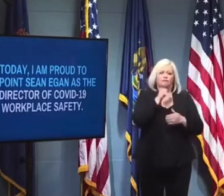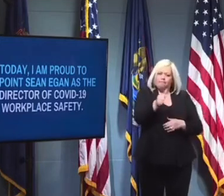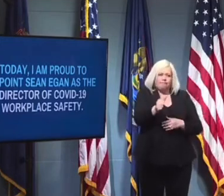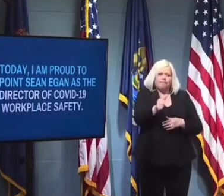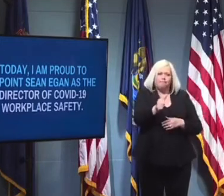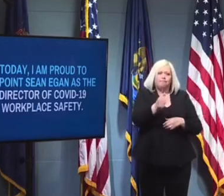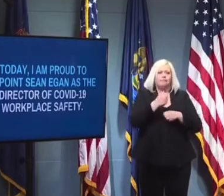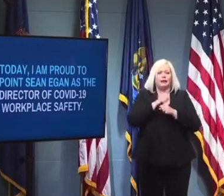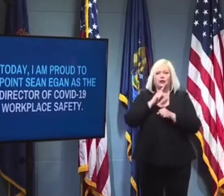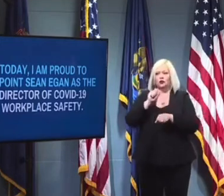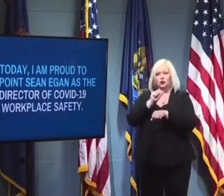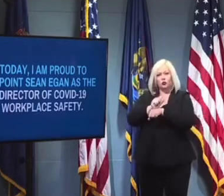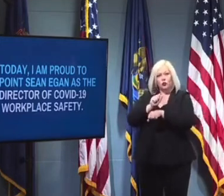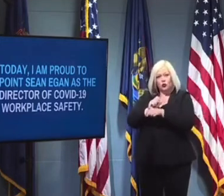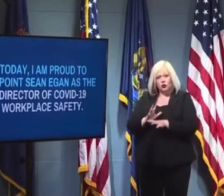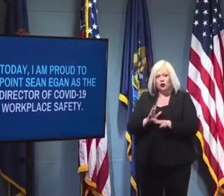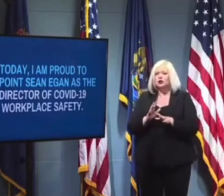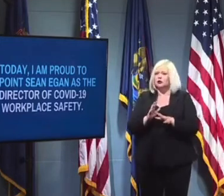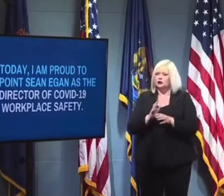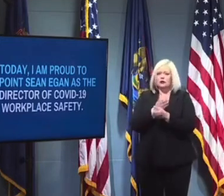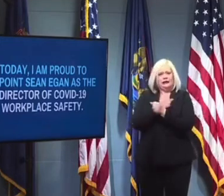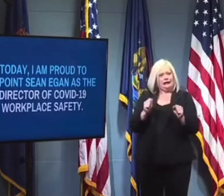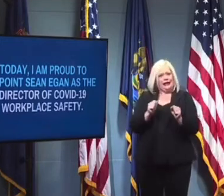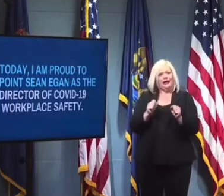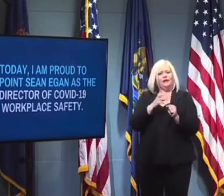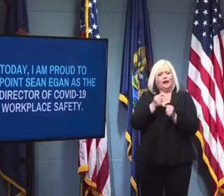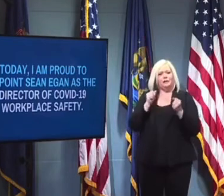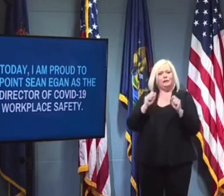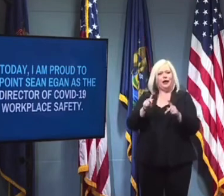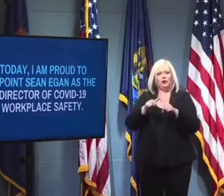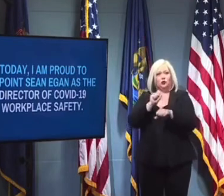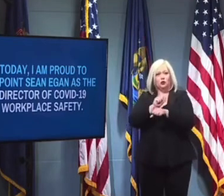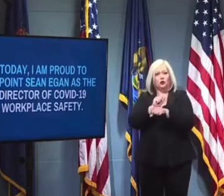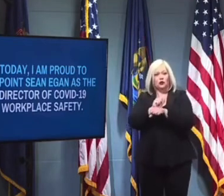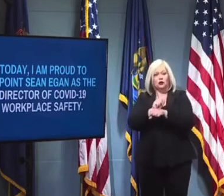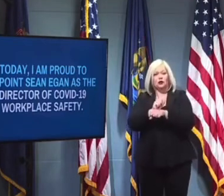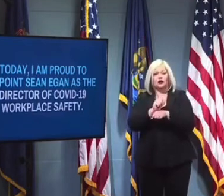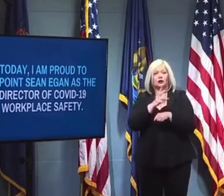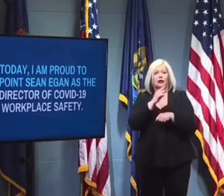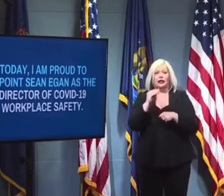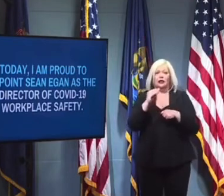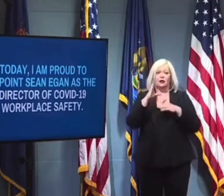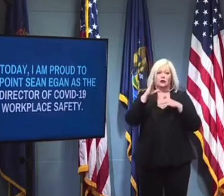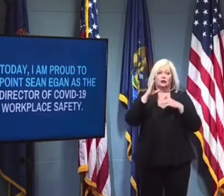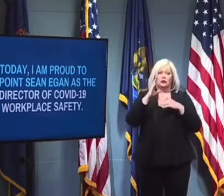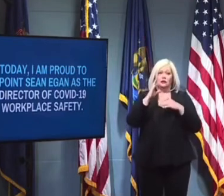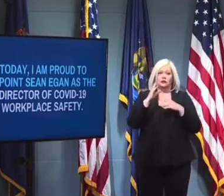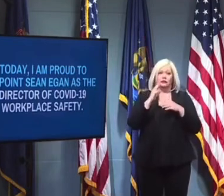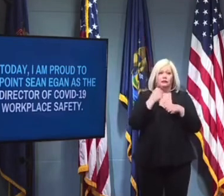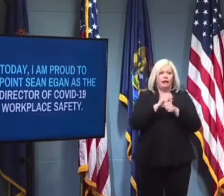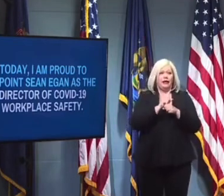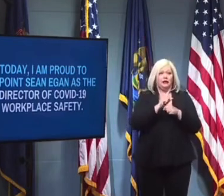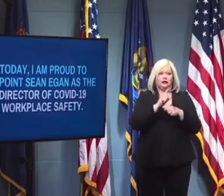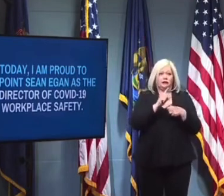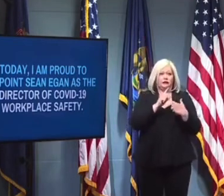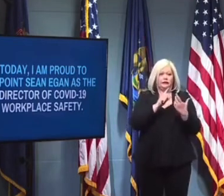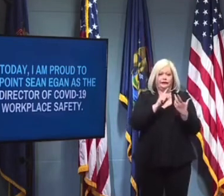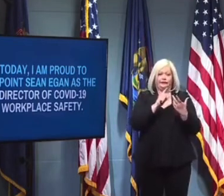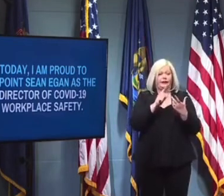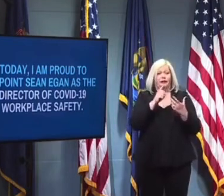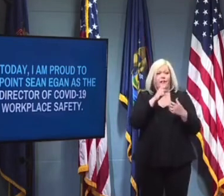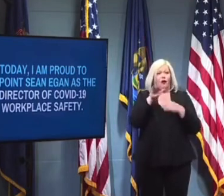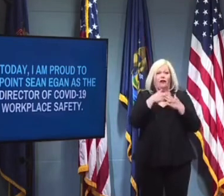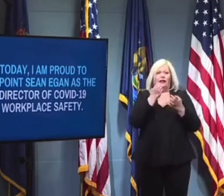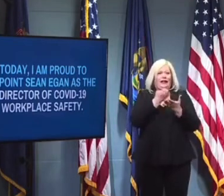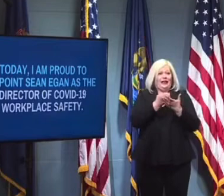crisis, and so that we can save lives and shorten the amount of time which we have to deal with the economic